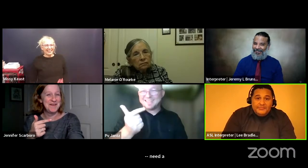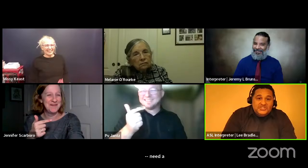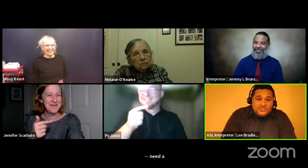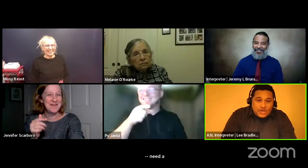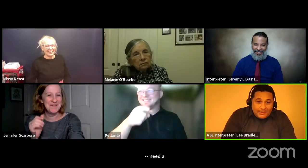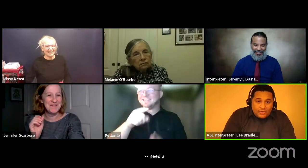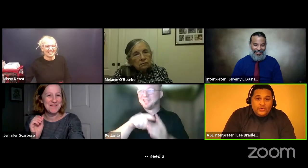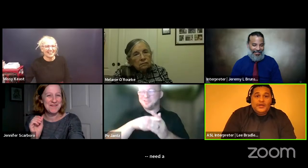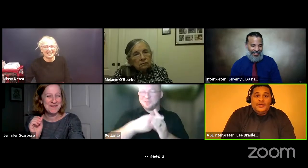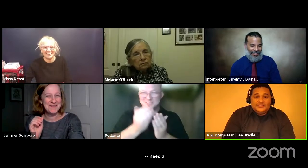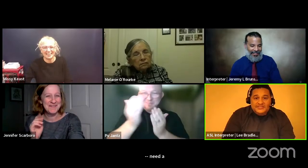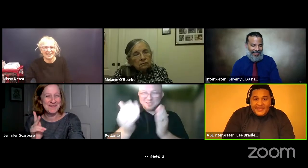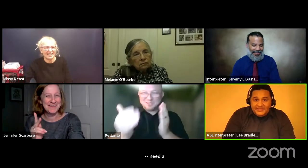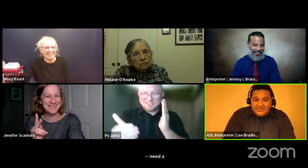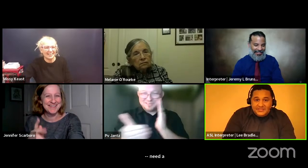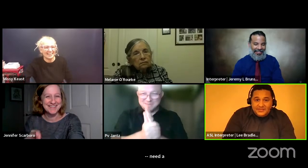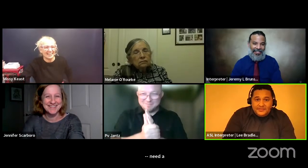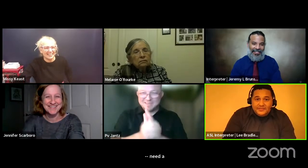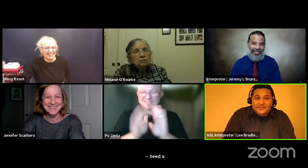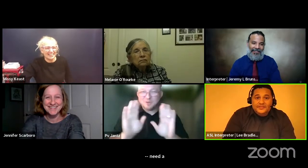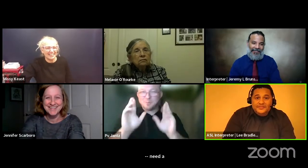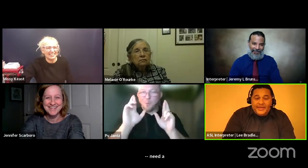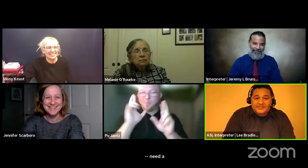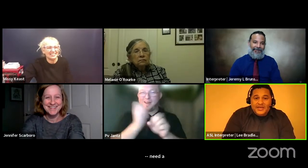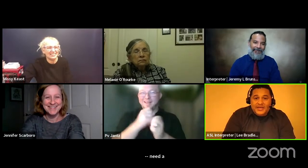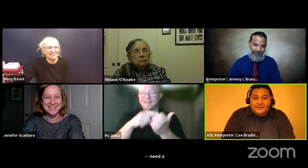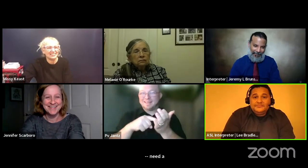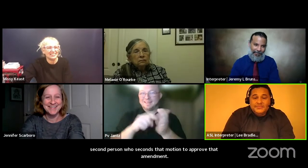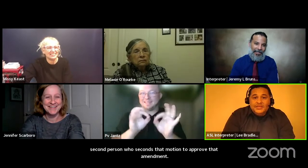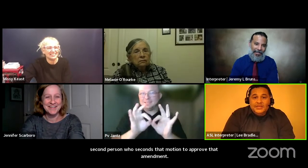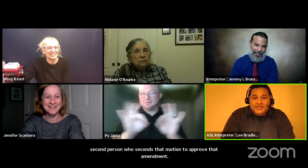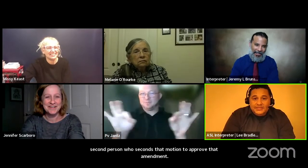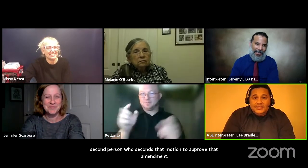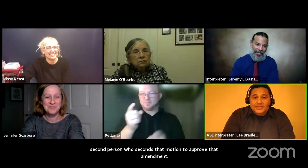Okay, Commissioner Scarborough seconds that